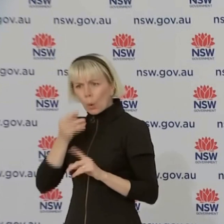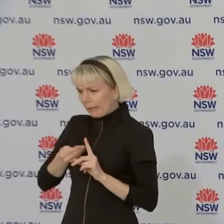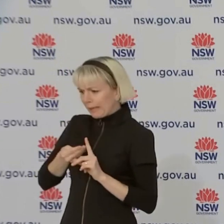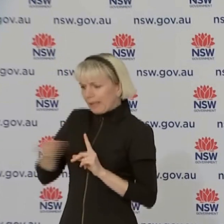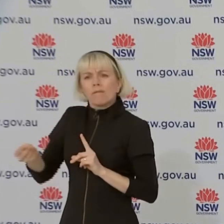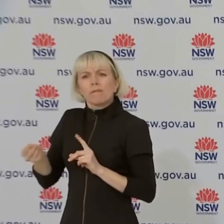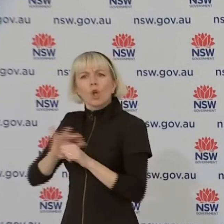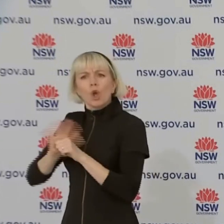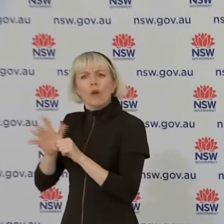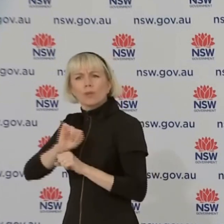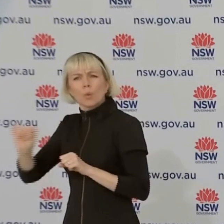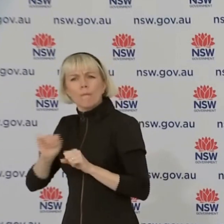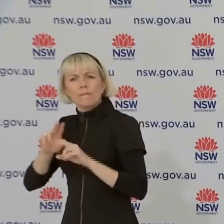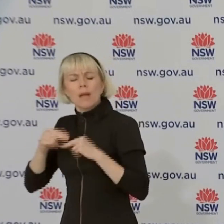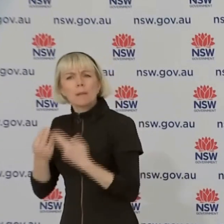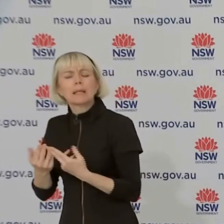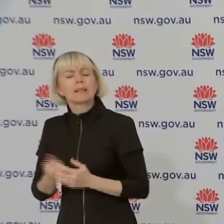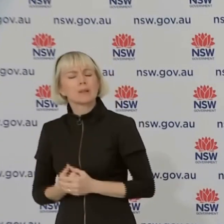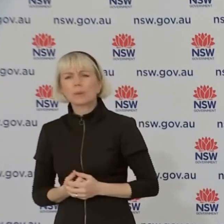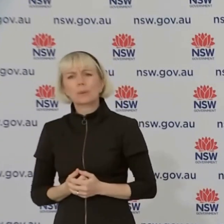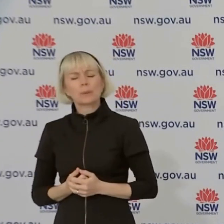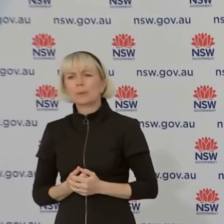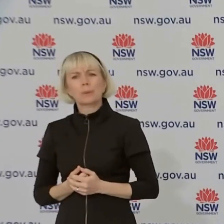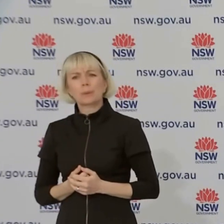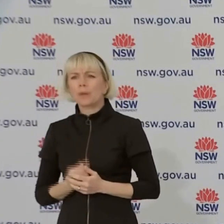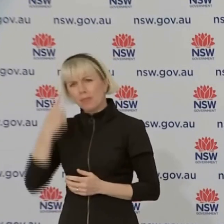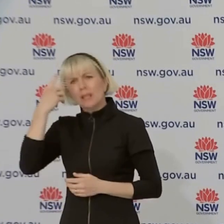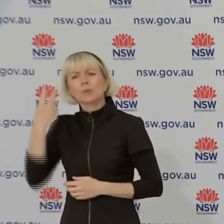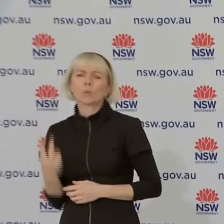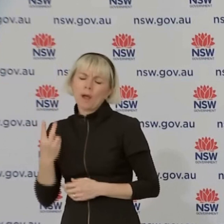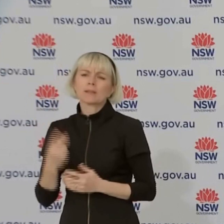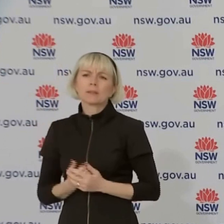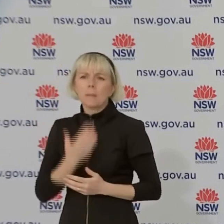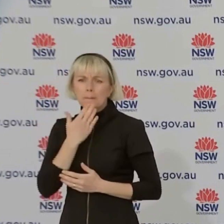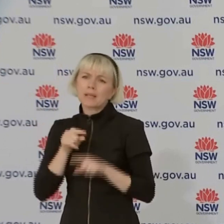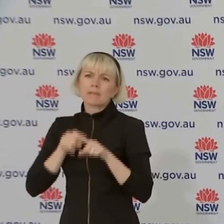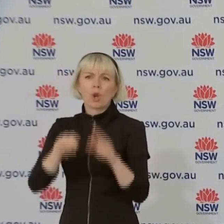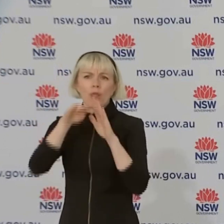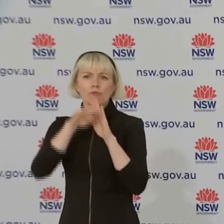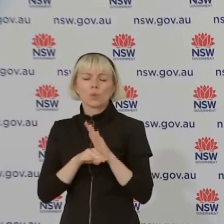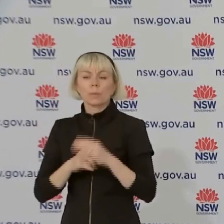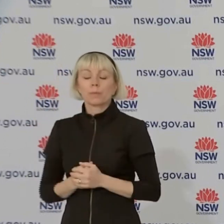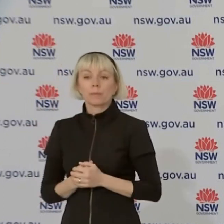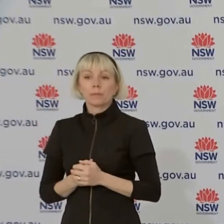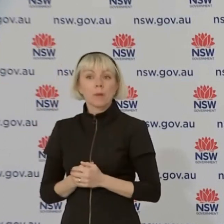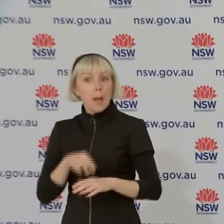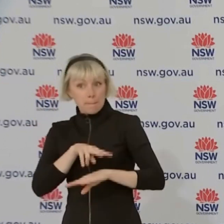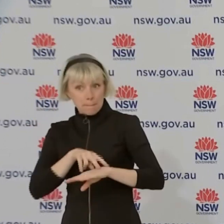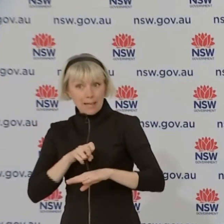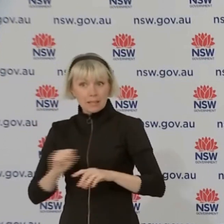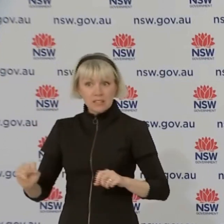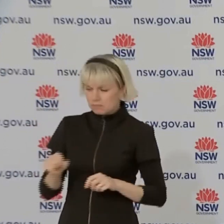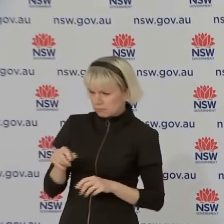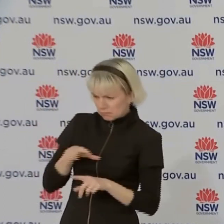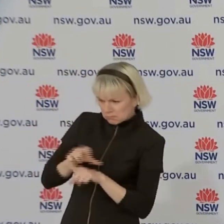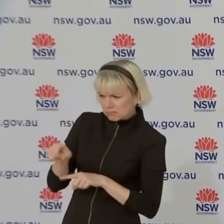question about that, but we are also very fair in terms of when we issue a penalty infringement notice, we listen to the person, and if